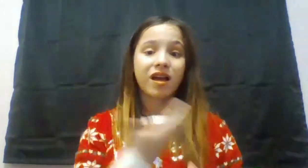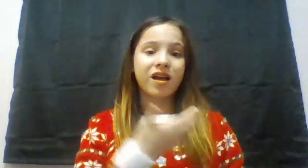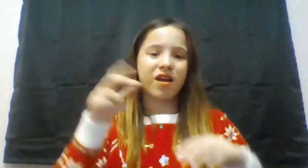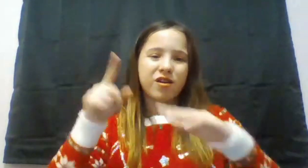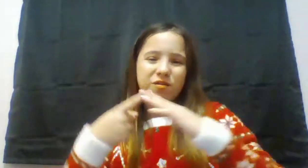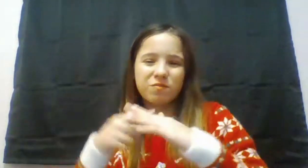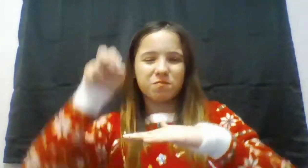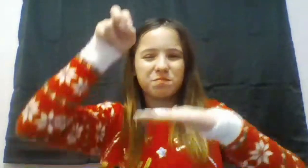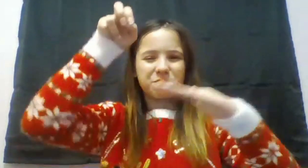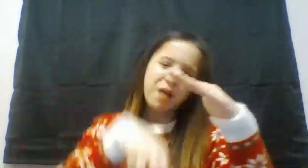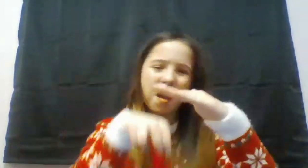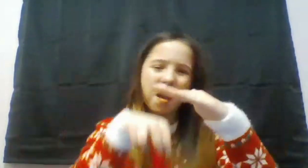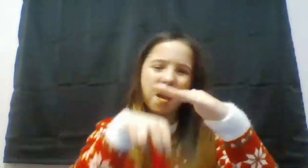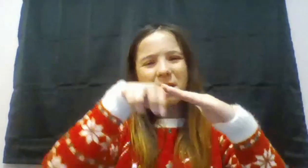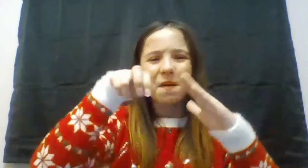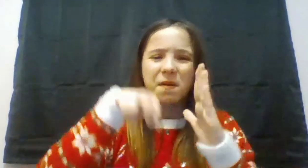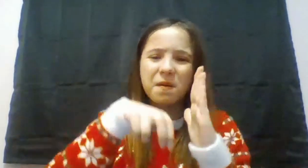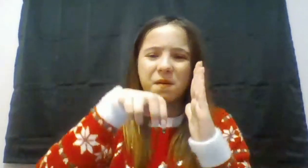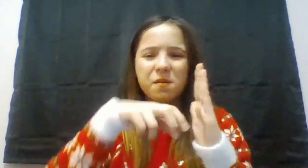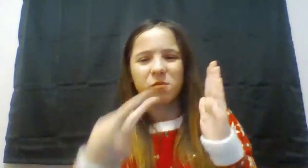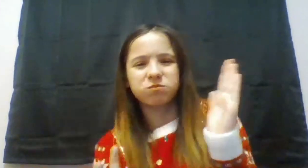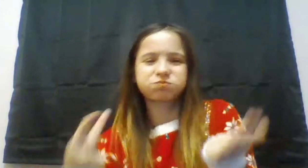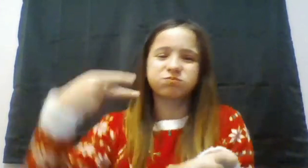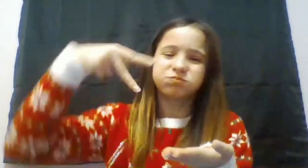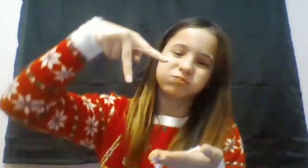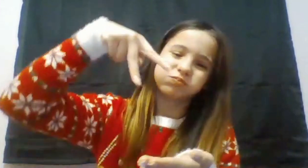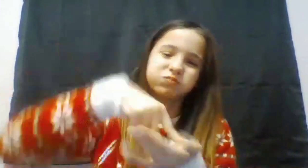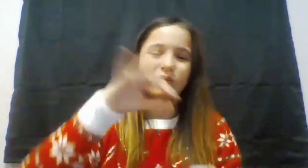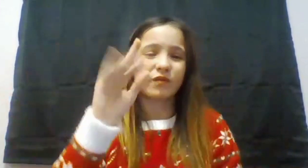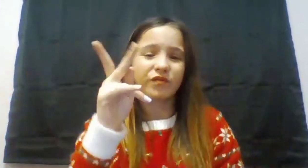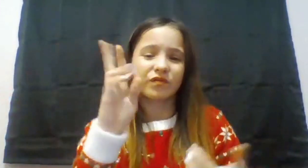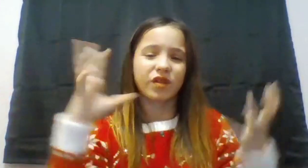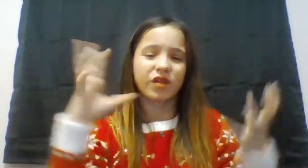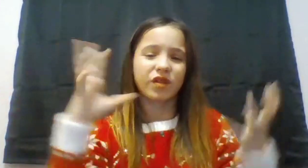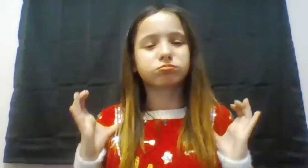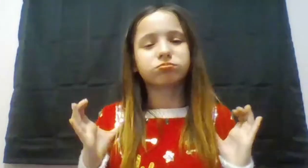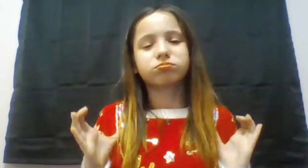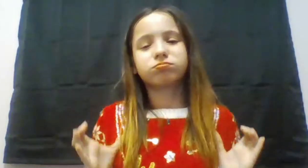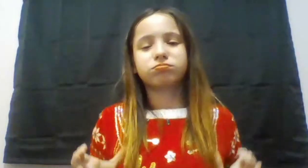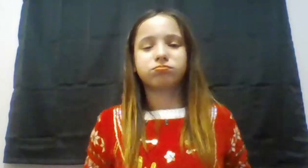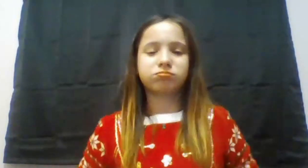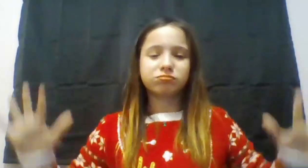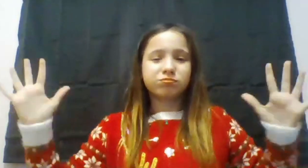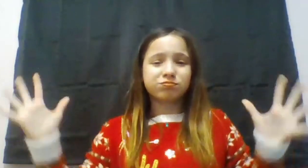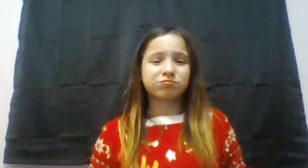down the chimney, St. Nicholas came with a bound. He was dressed all in fur from his head to his